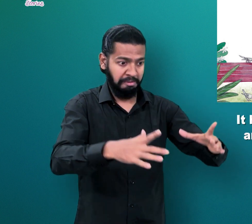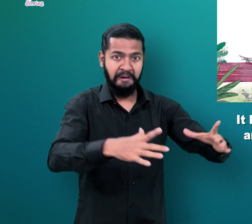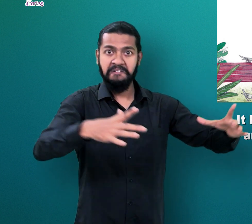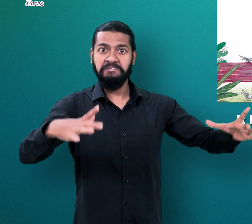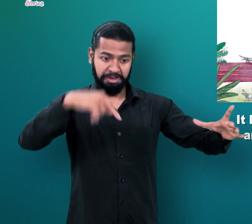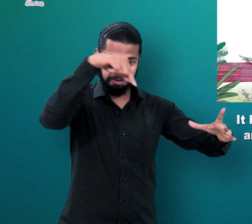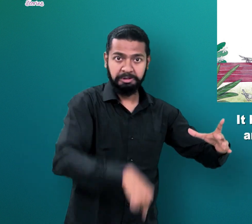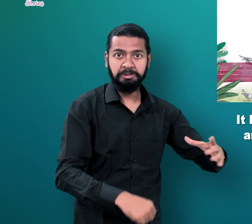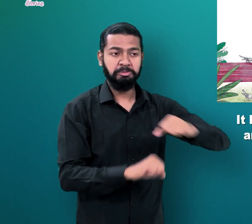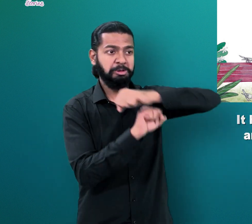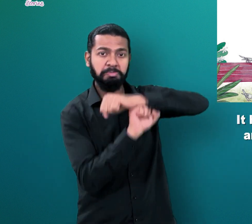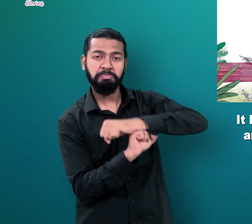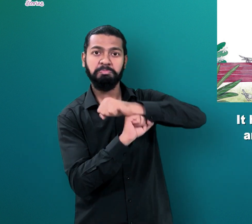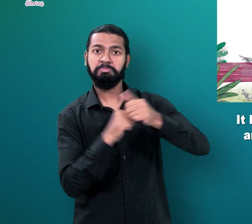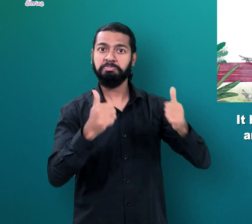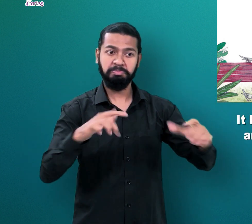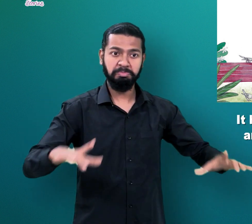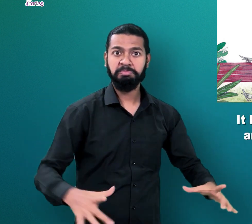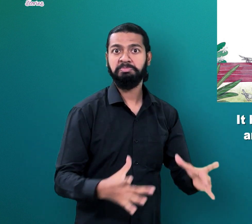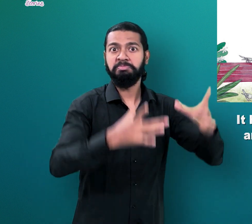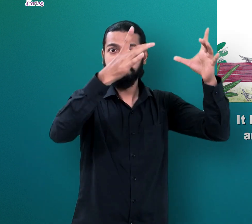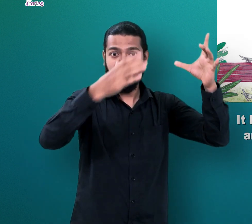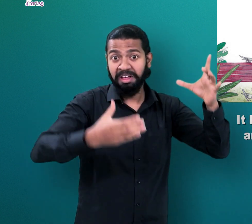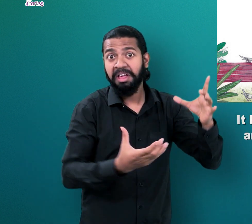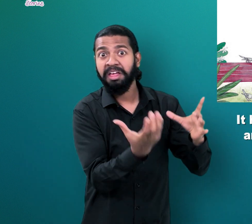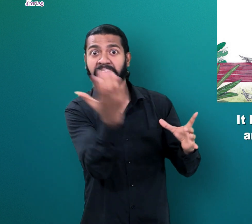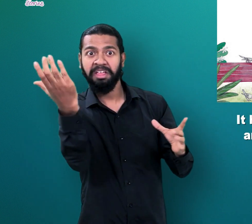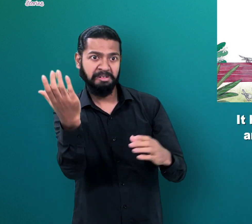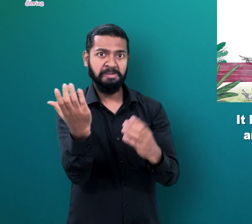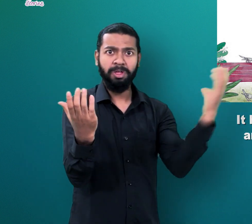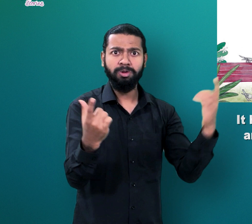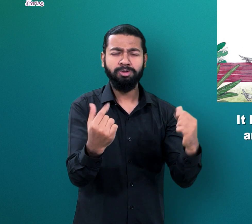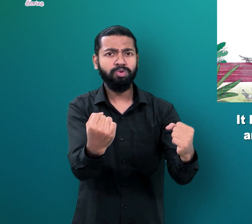It has a thick trunk for a good footing and strong sturdy branches to hold my weight